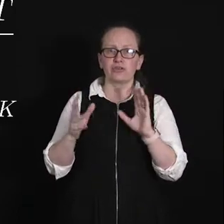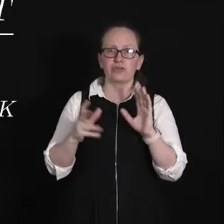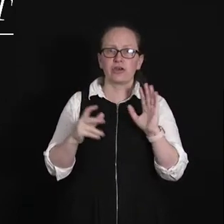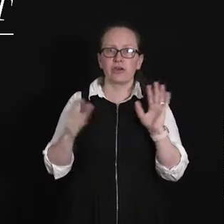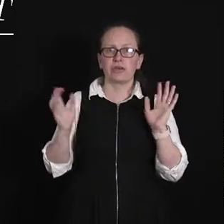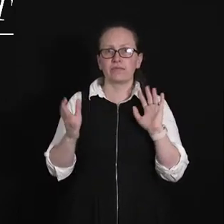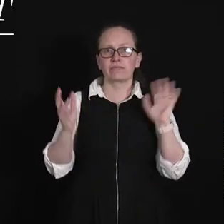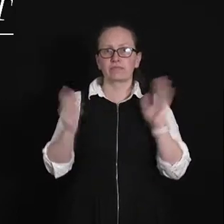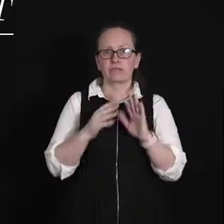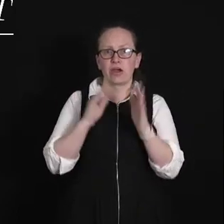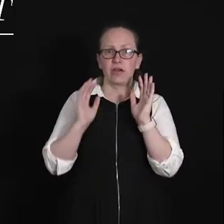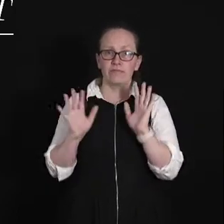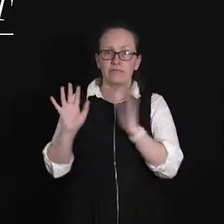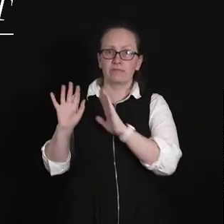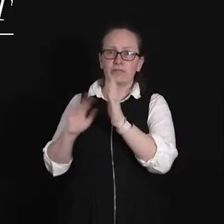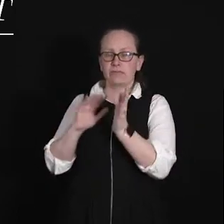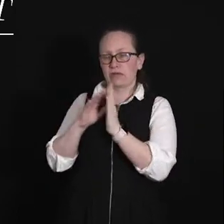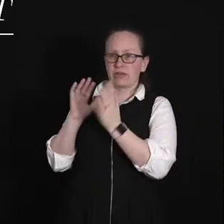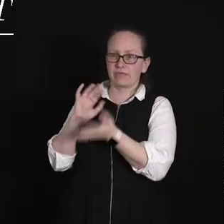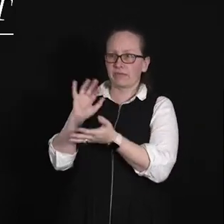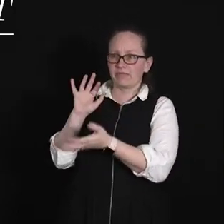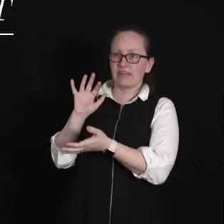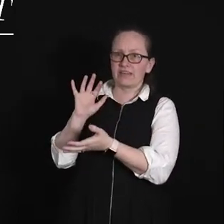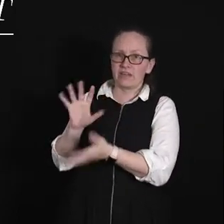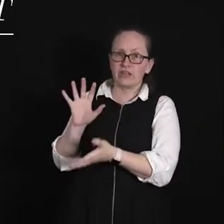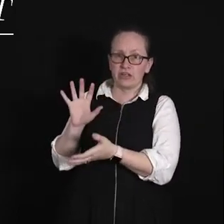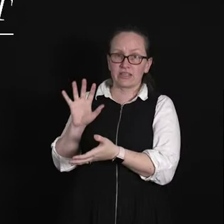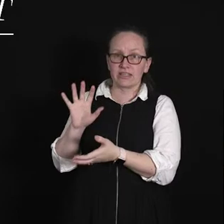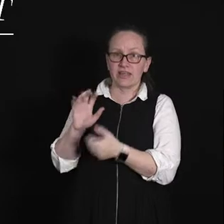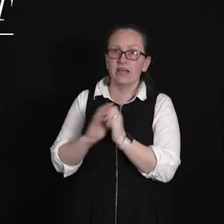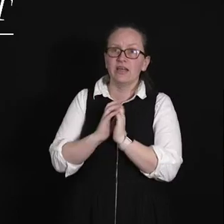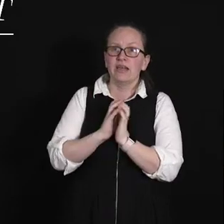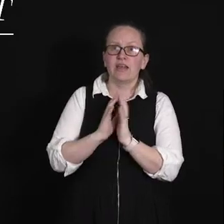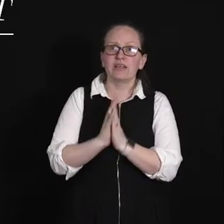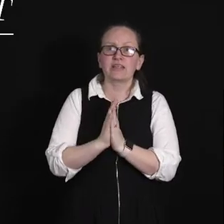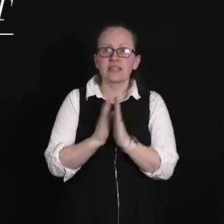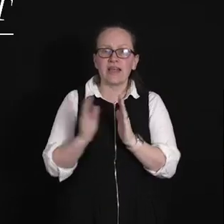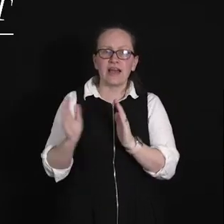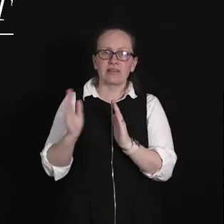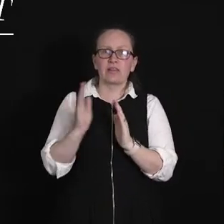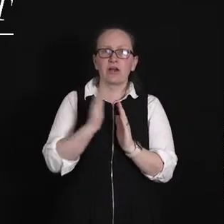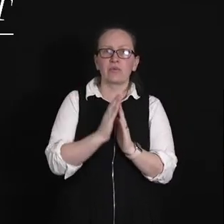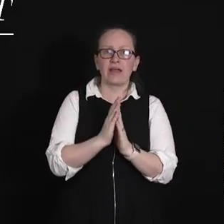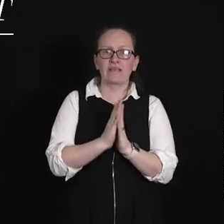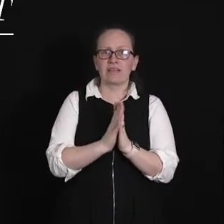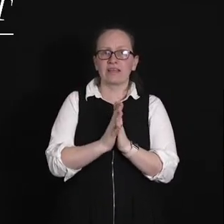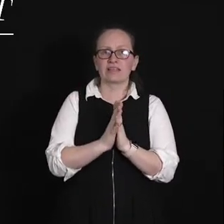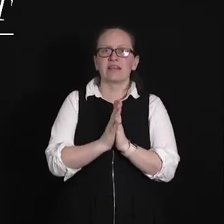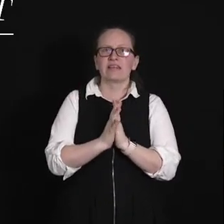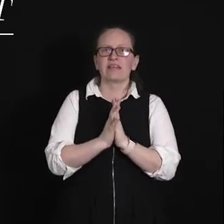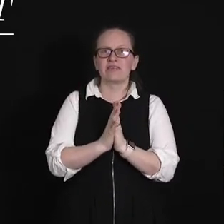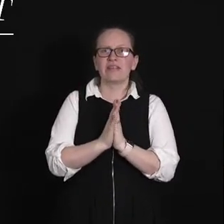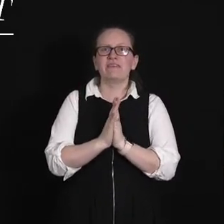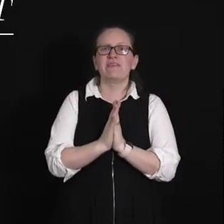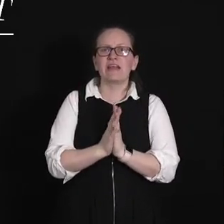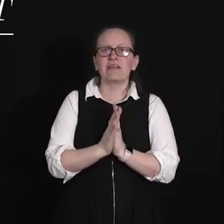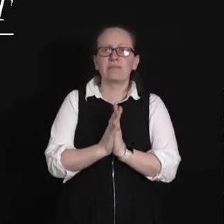the curve, the figure that you can see. And you can see at low wavelengths, there's really very